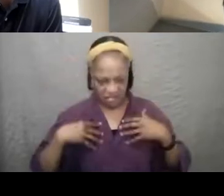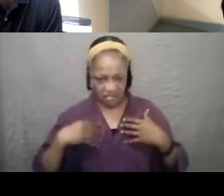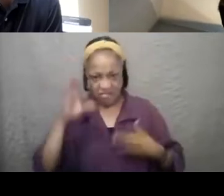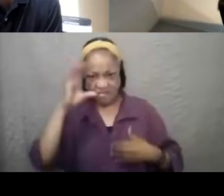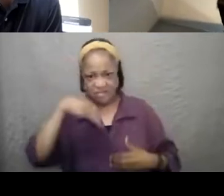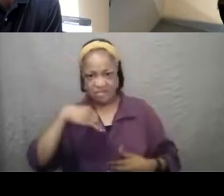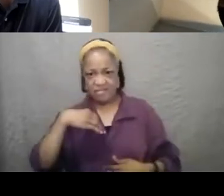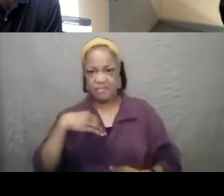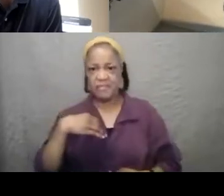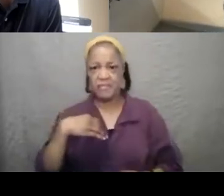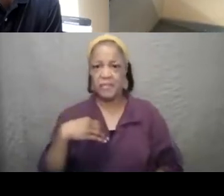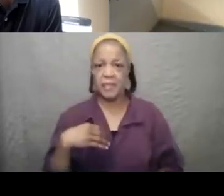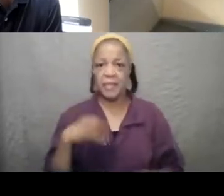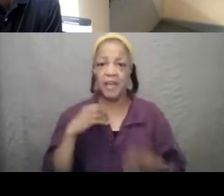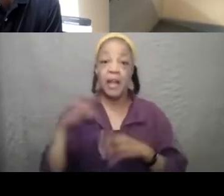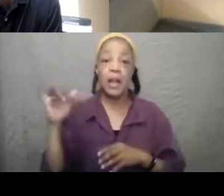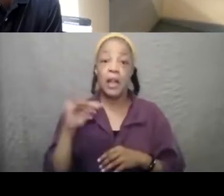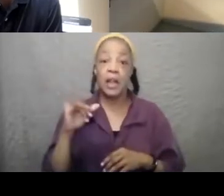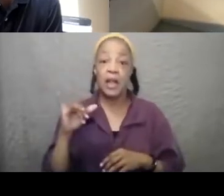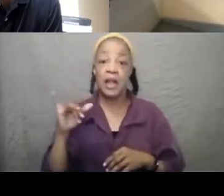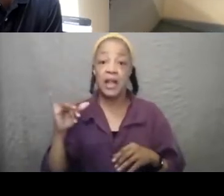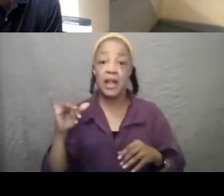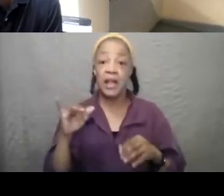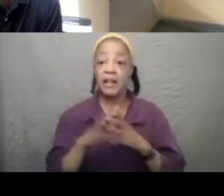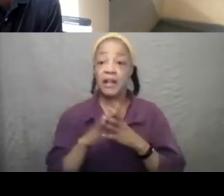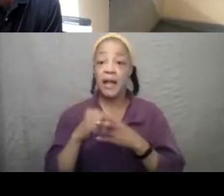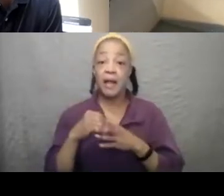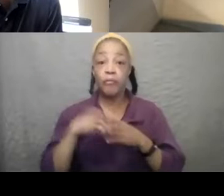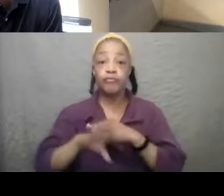fell out of nothing to